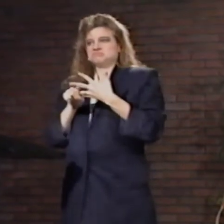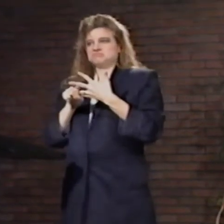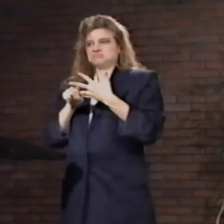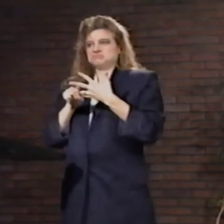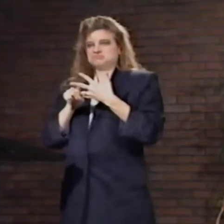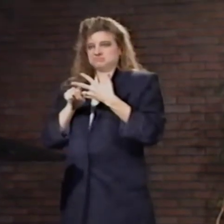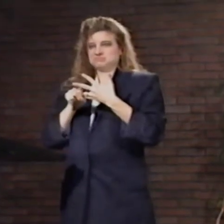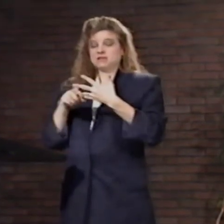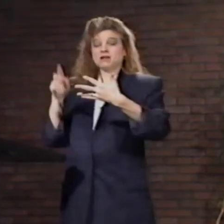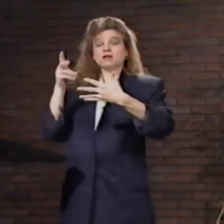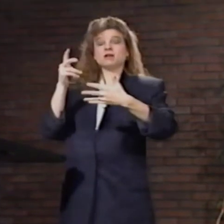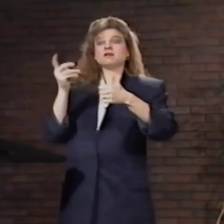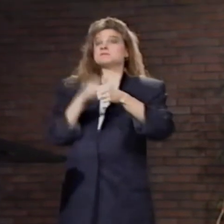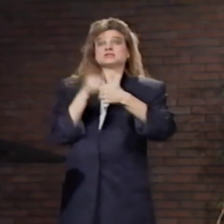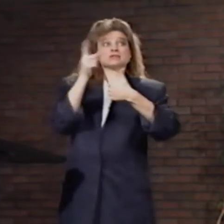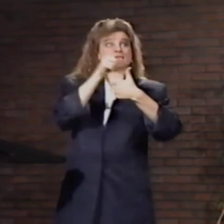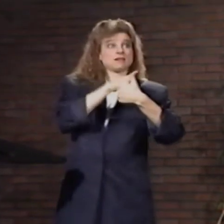interpreters. The last 2 are not so much.